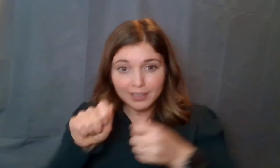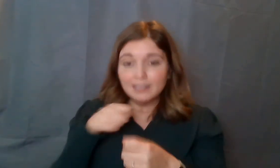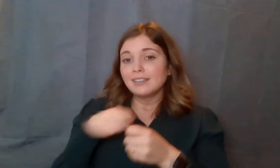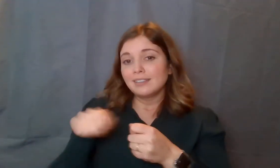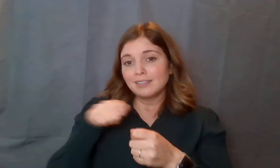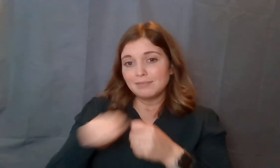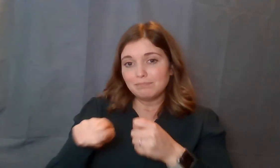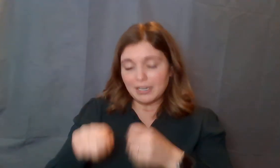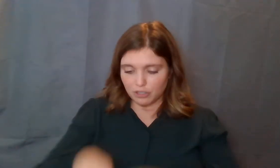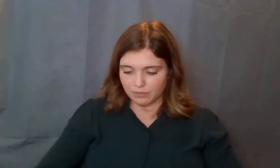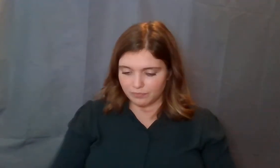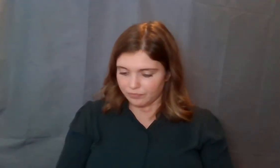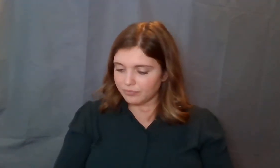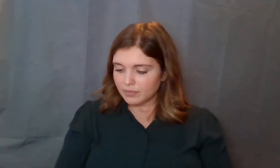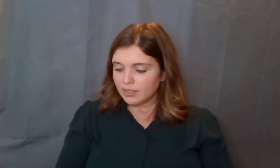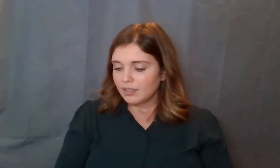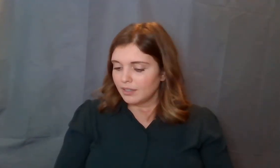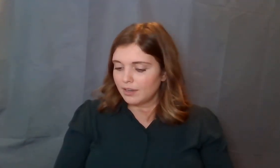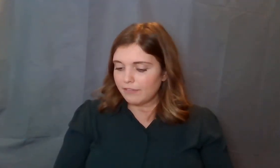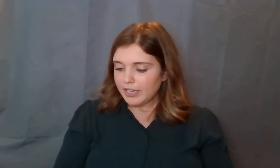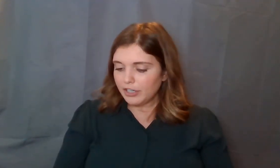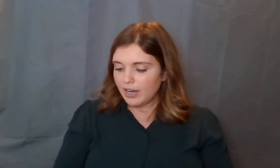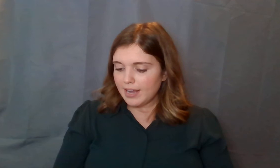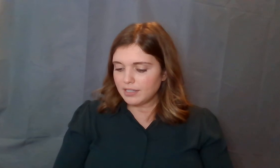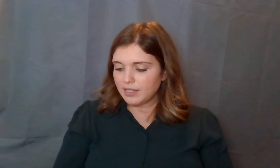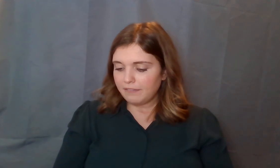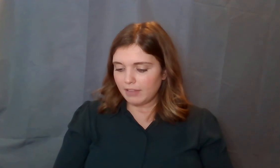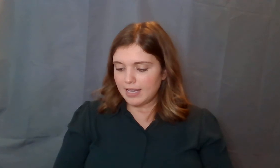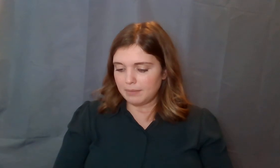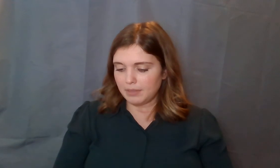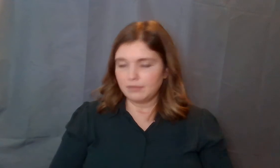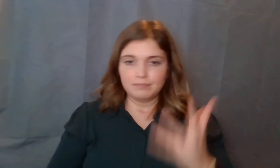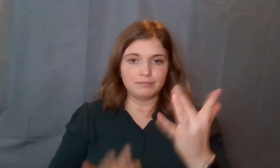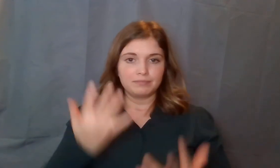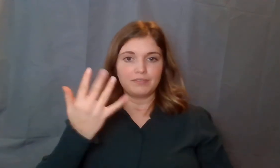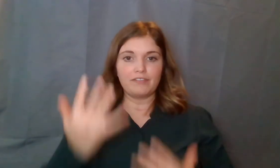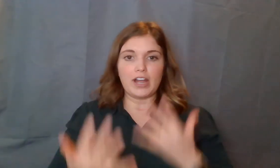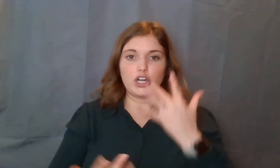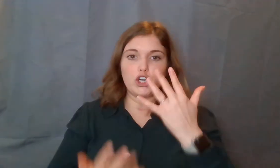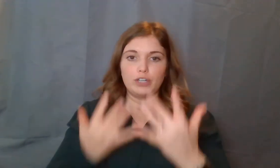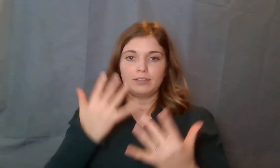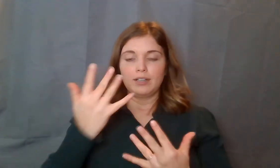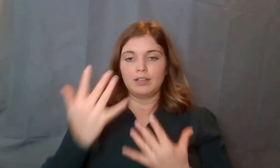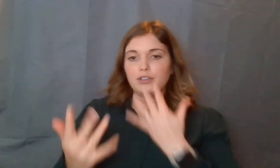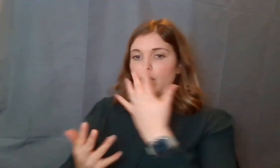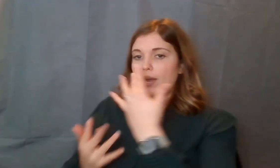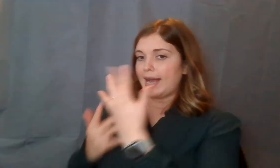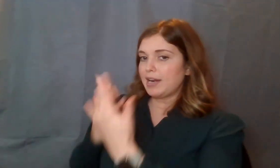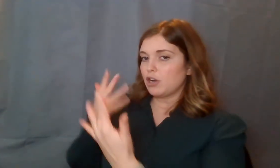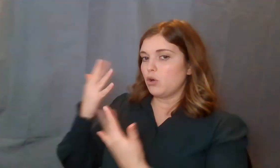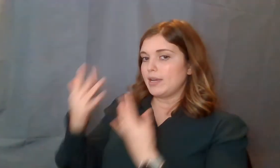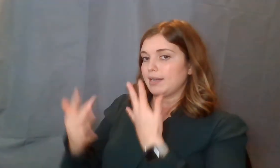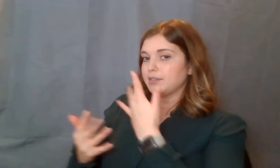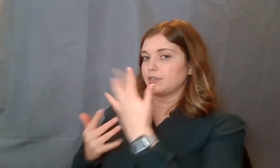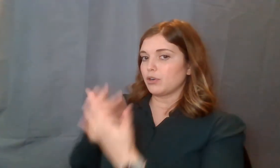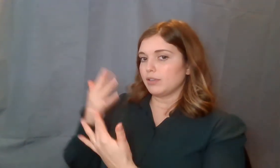it. Match. Fire and flame. Fire. So I kind of go in a circle